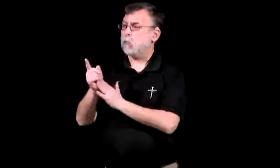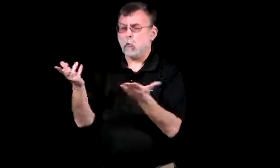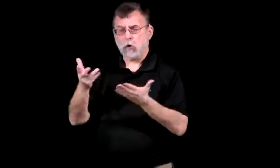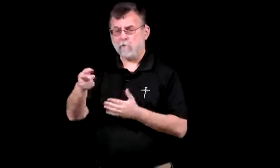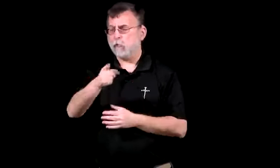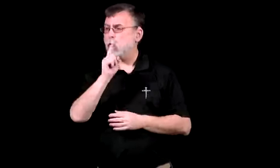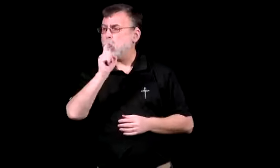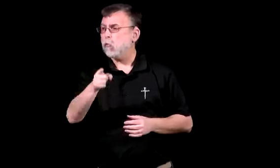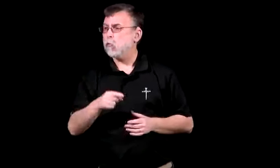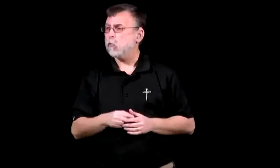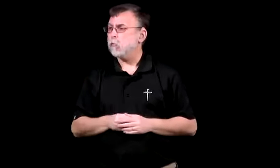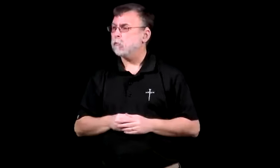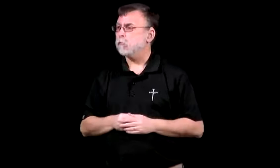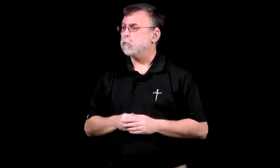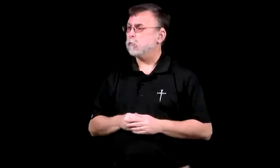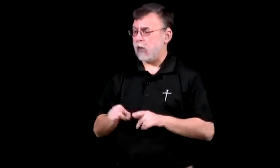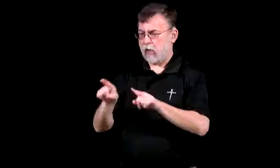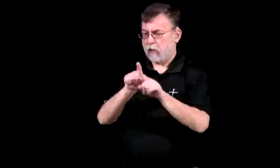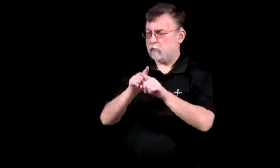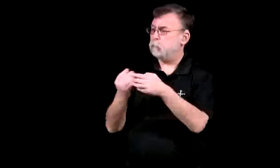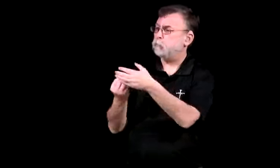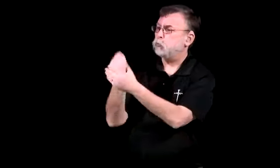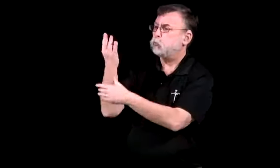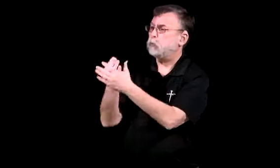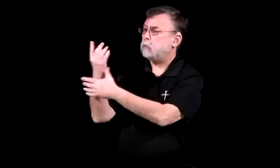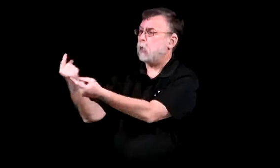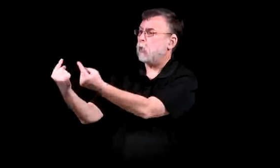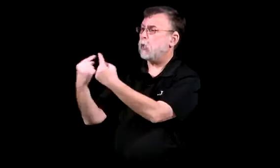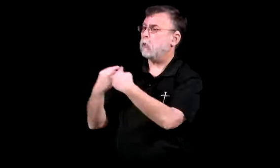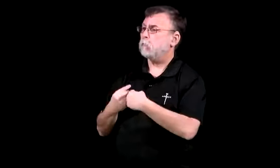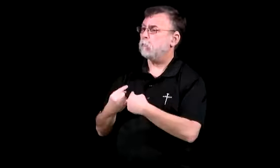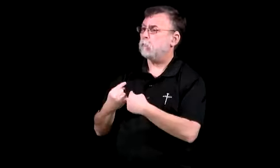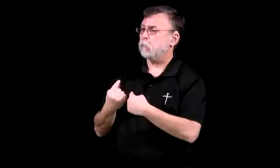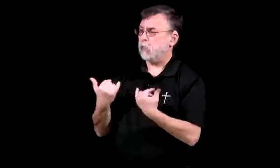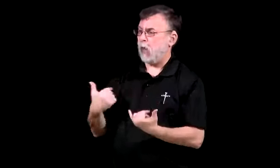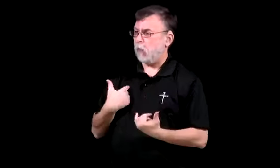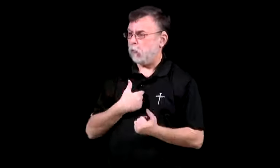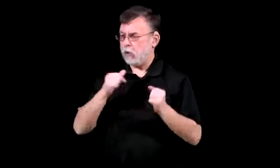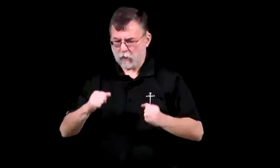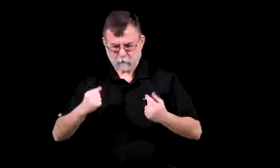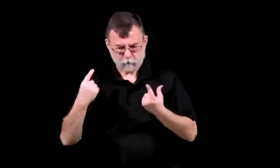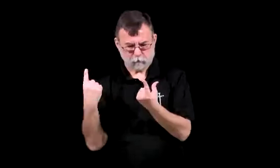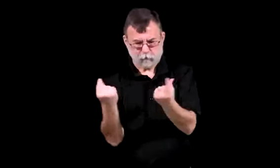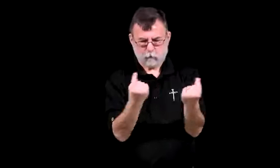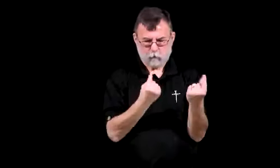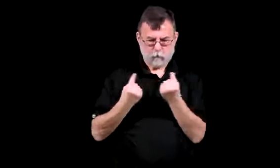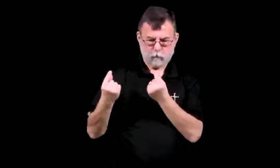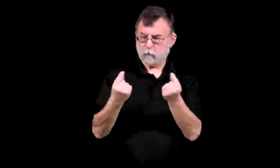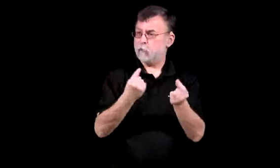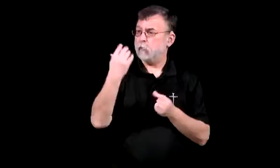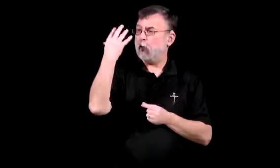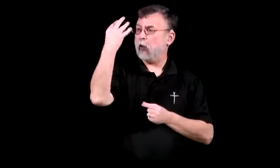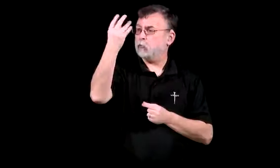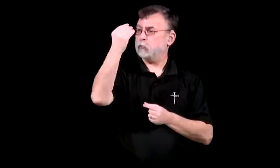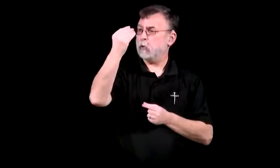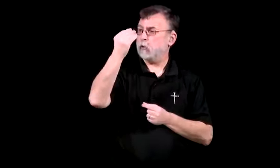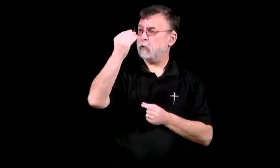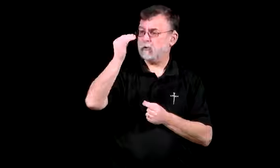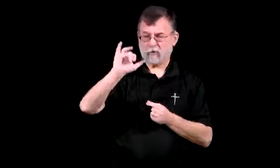Even in the exciting moments, not just the bad ones. And as spring is coming, keep us protected as we